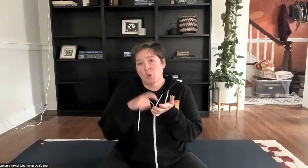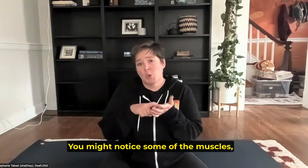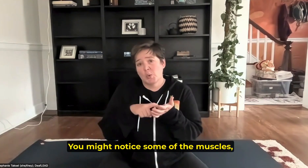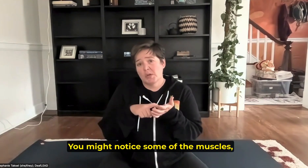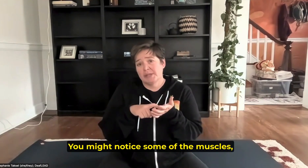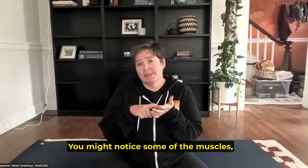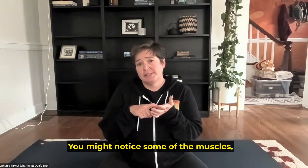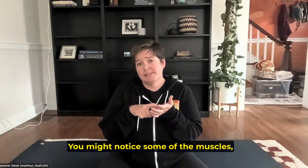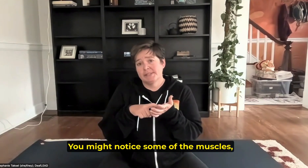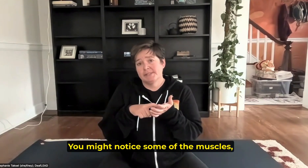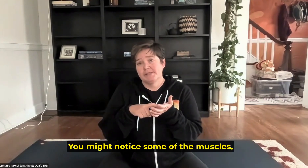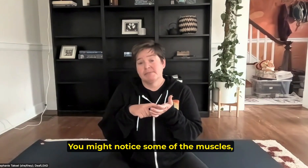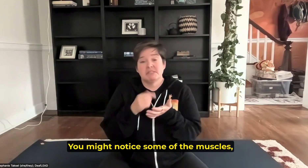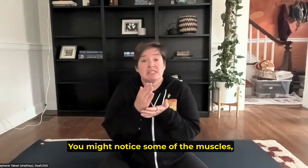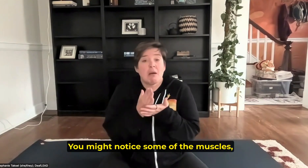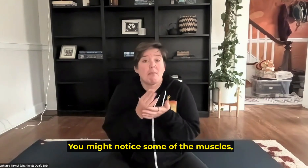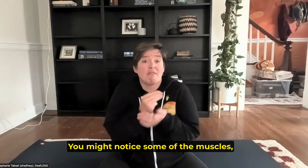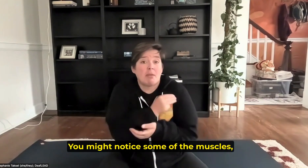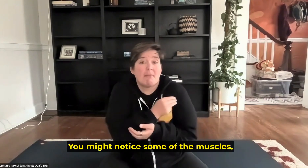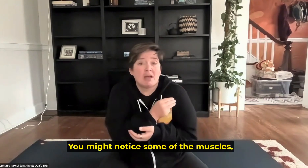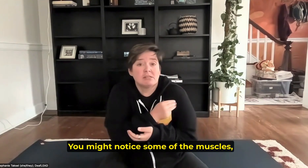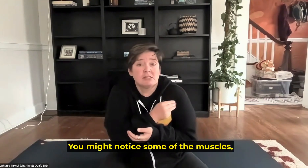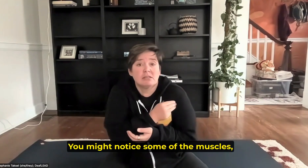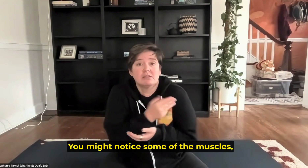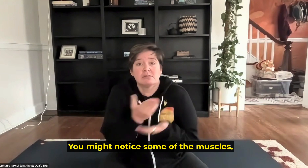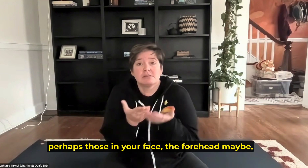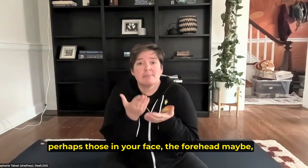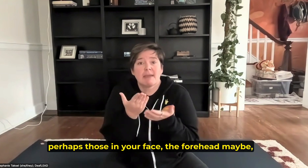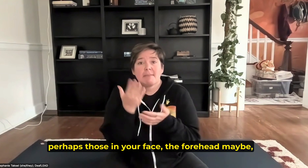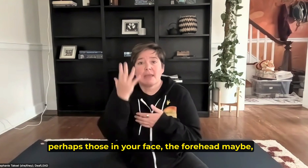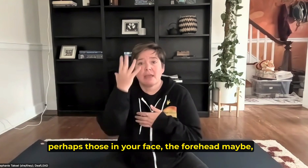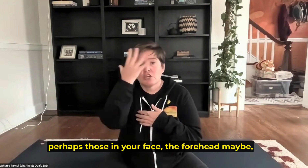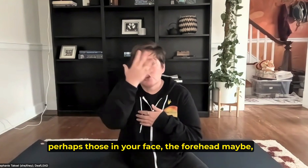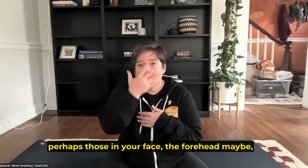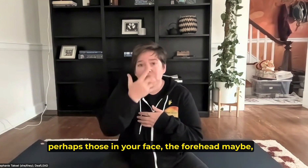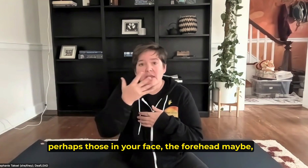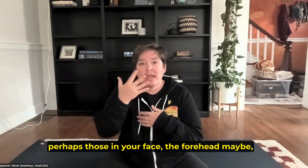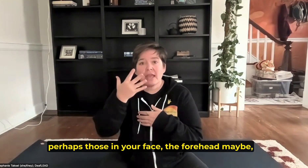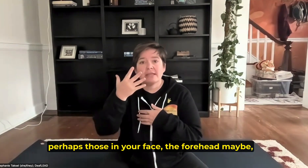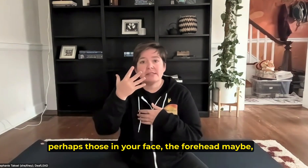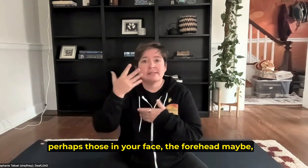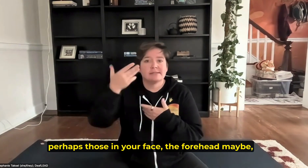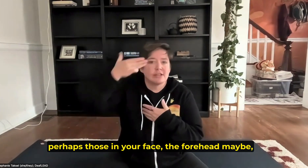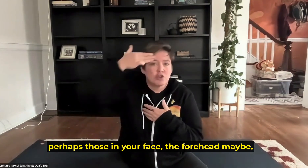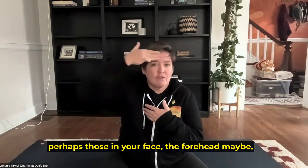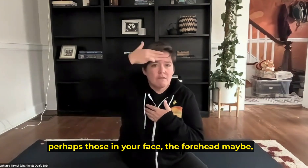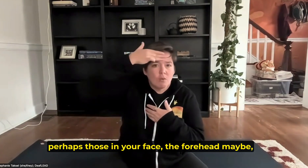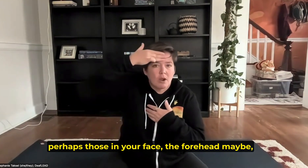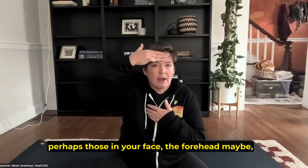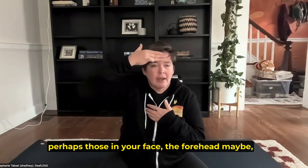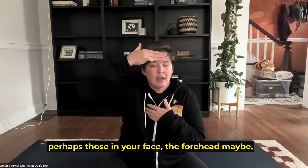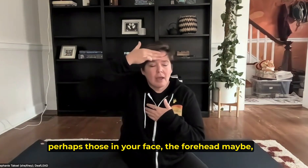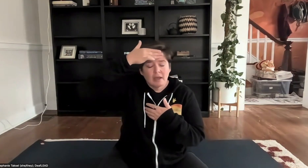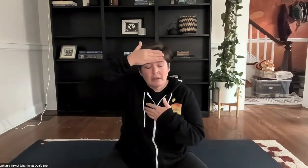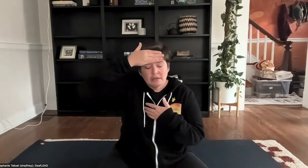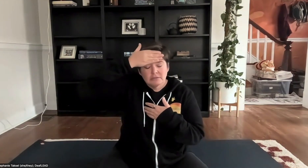You might notice some of the muscles, perhaps those in your face, the forehead maybe